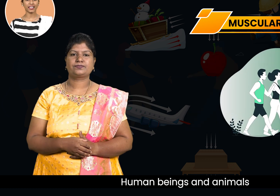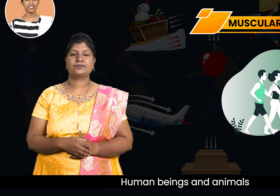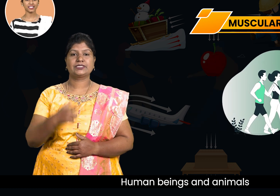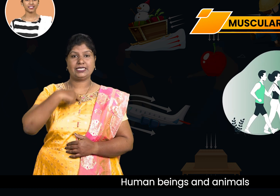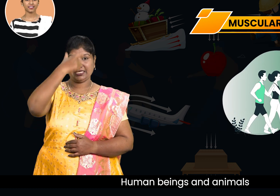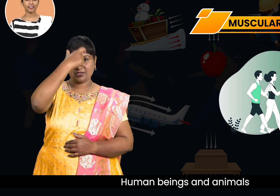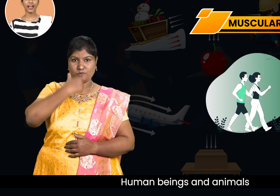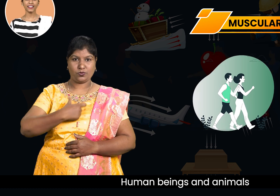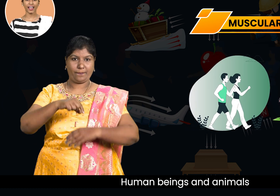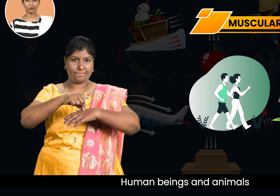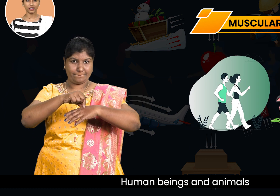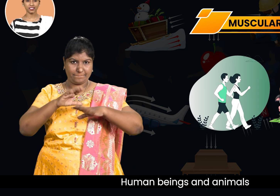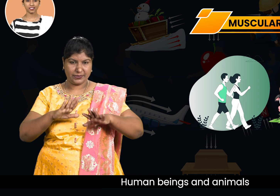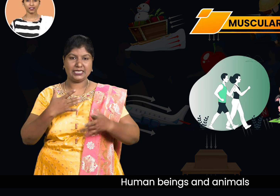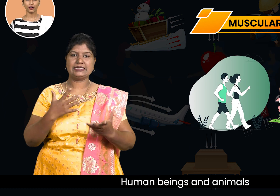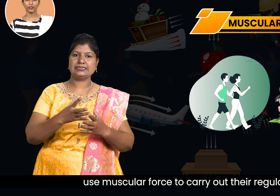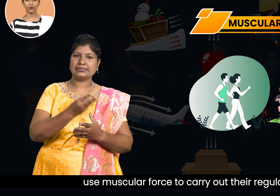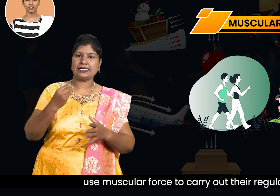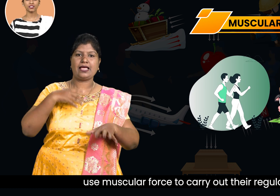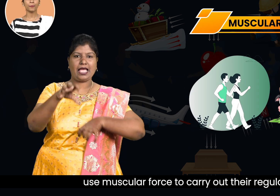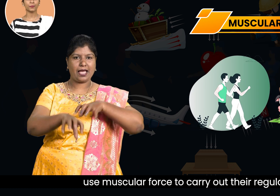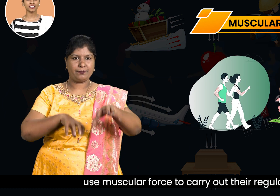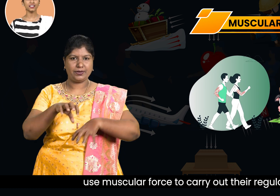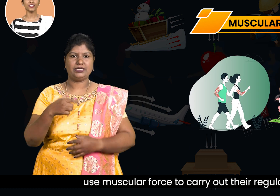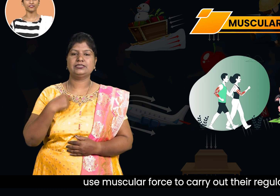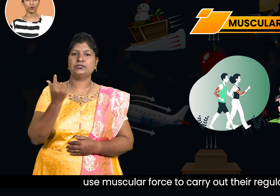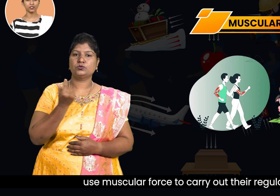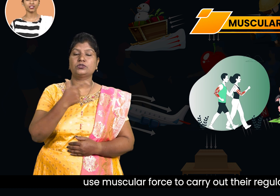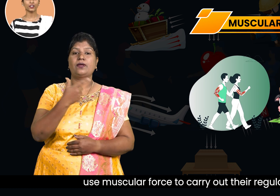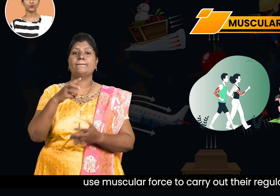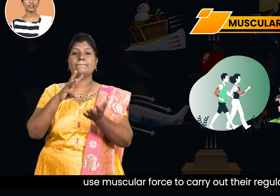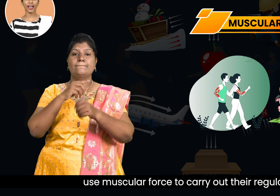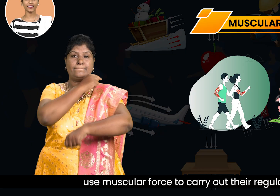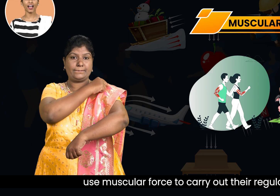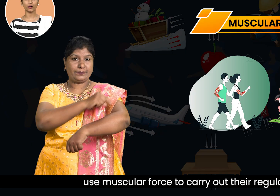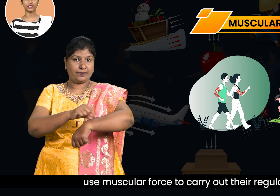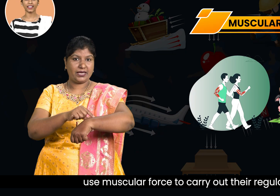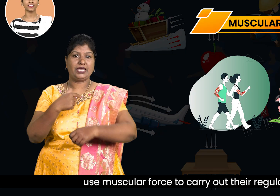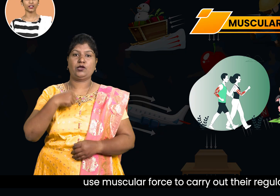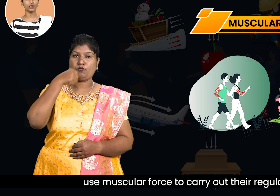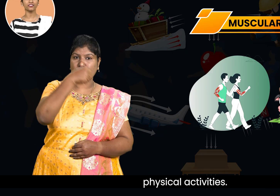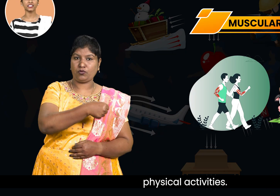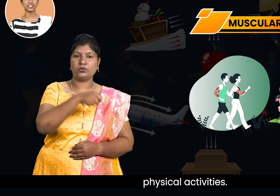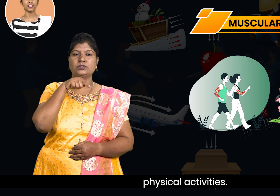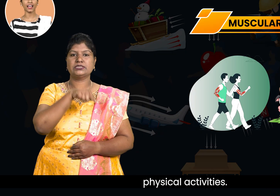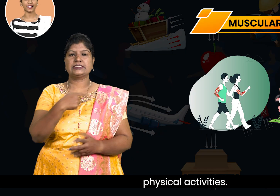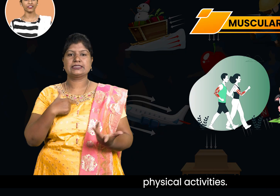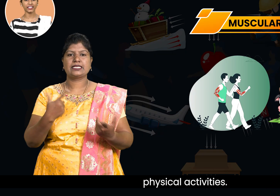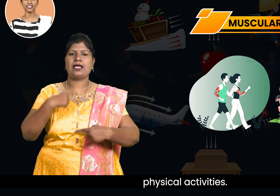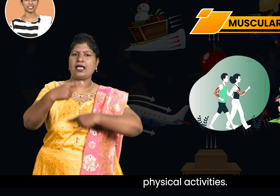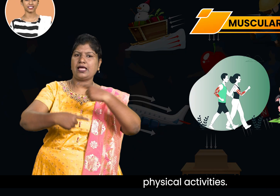Human beings and animals use muscular force to carry out their regular